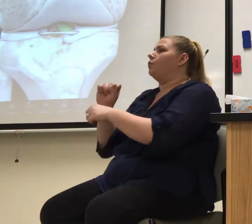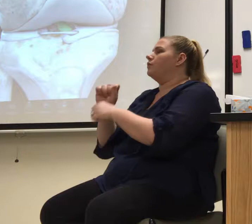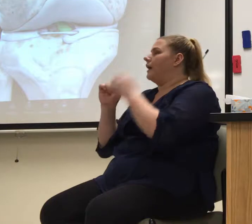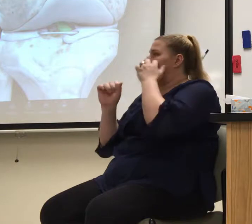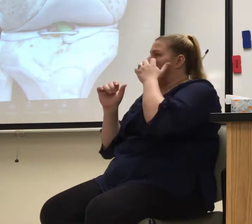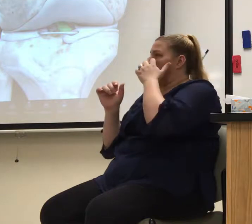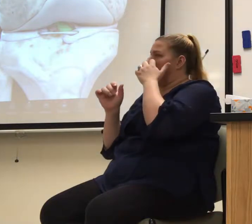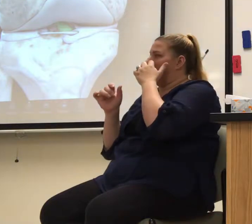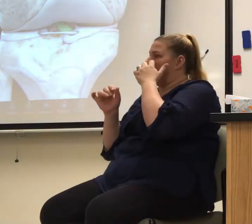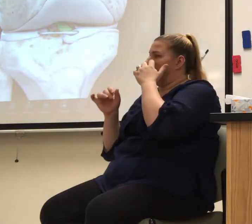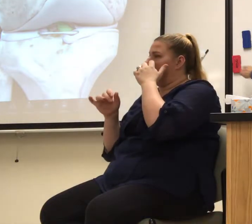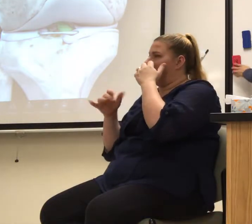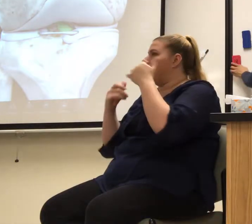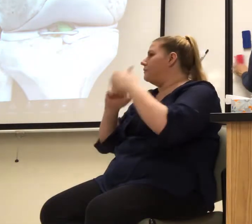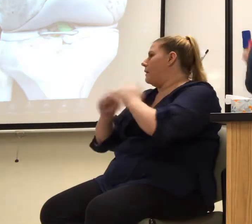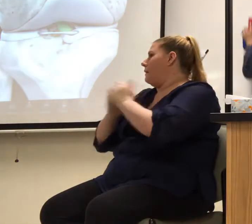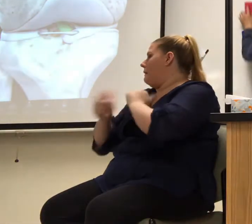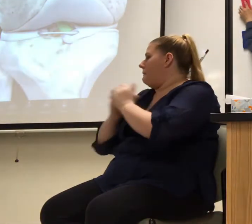cut.